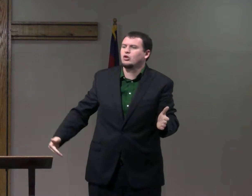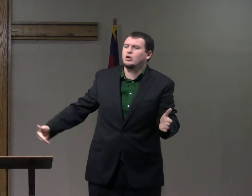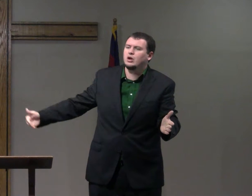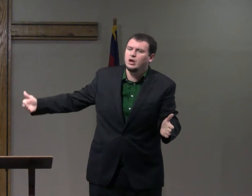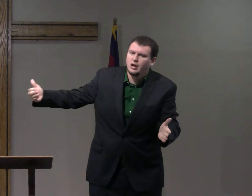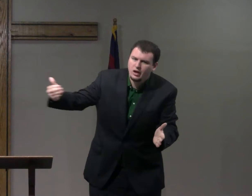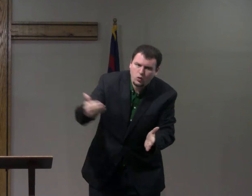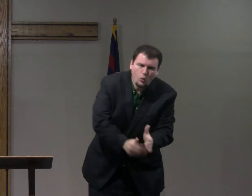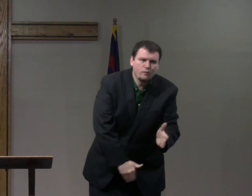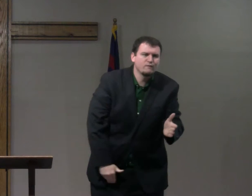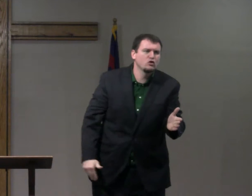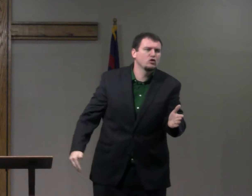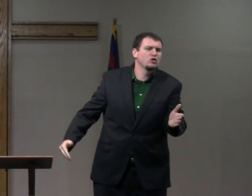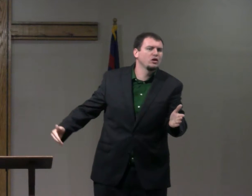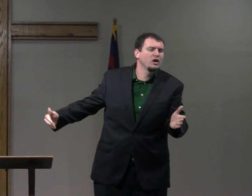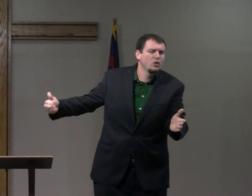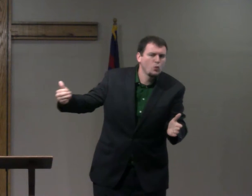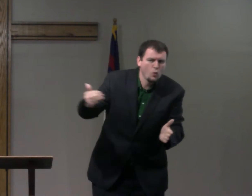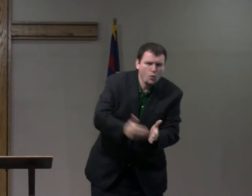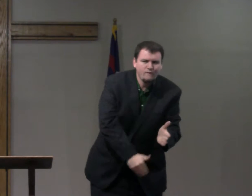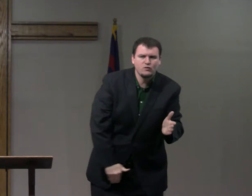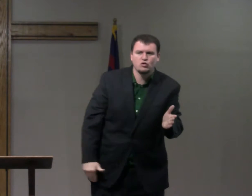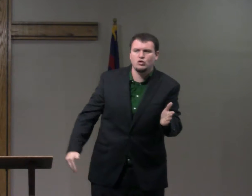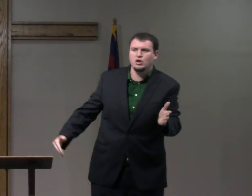Over and over, just to breathe.